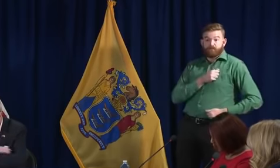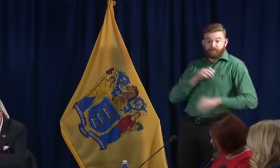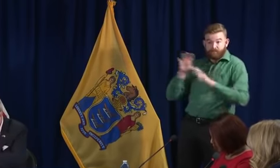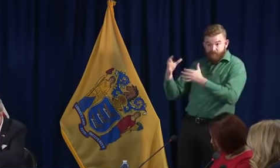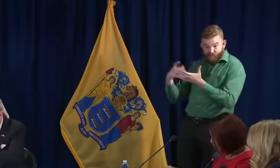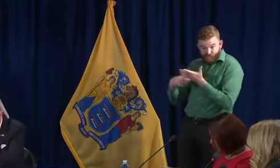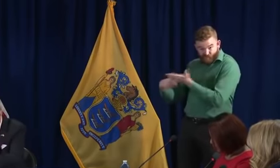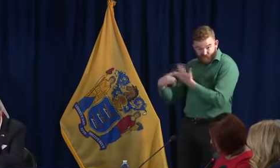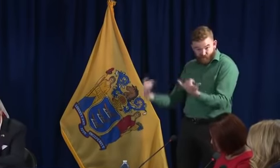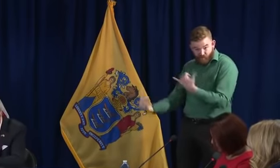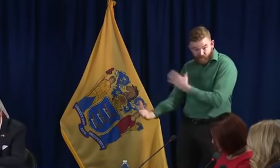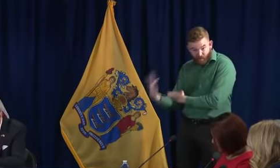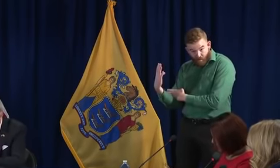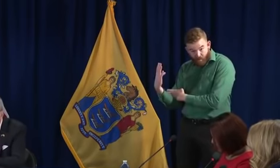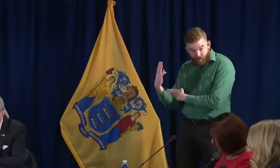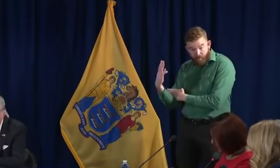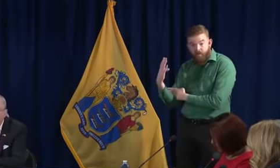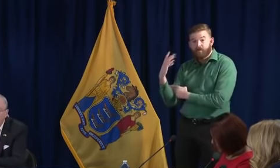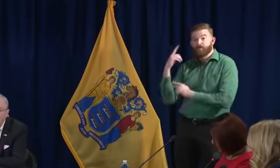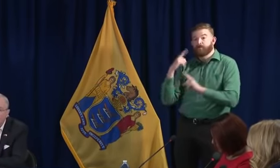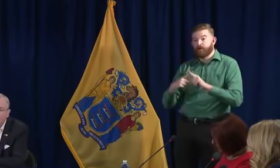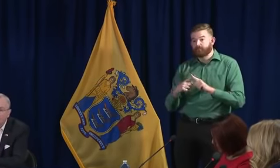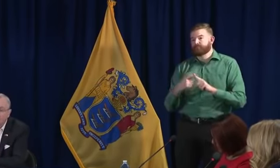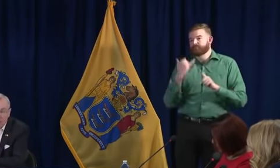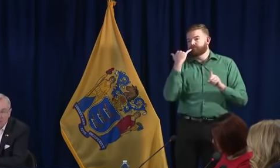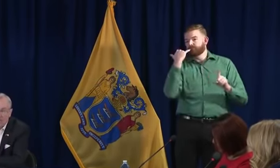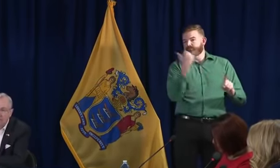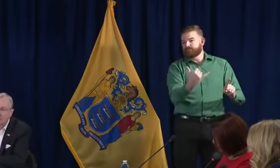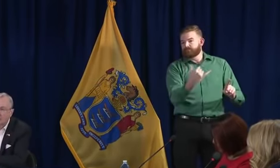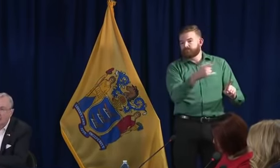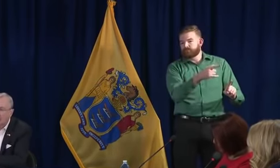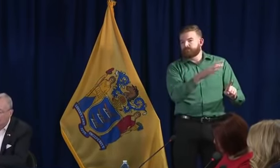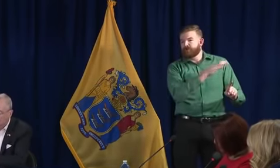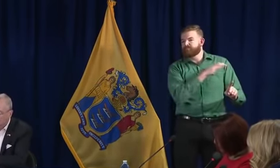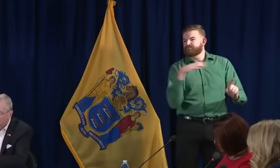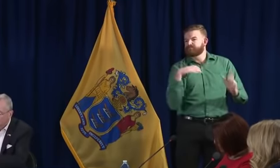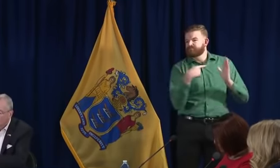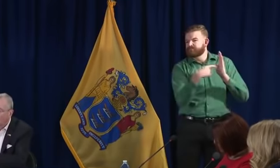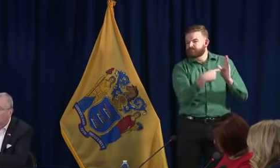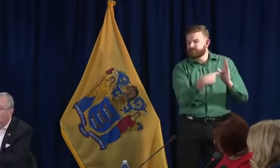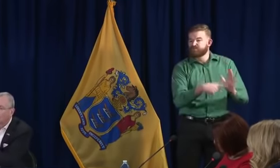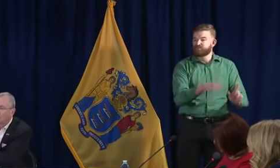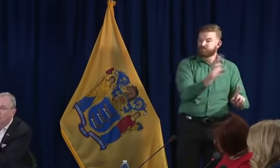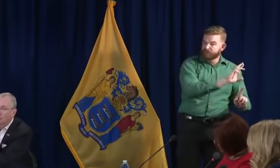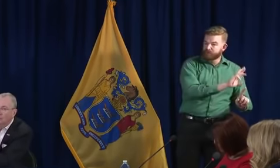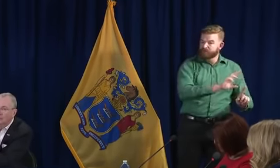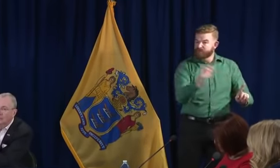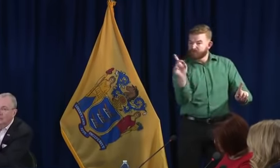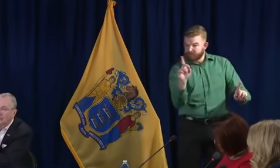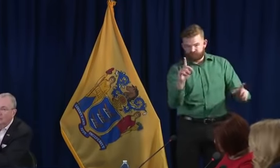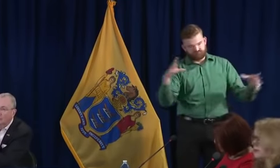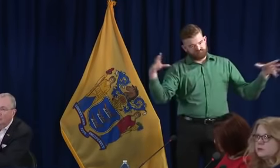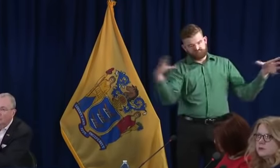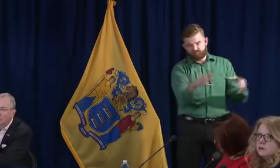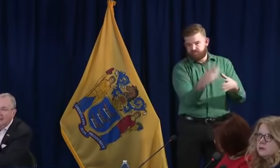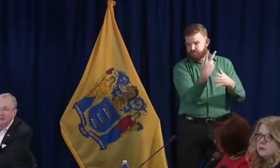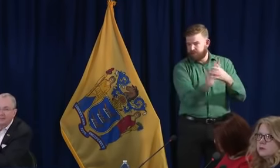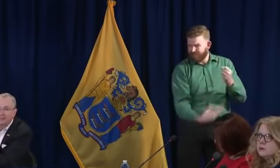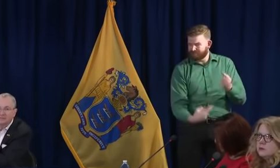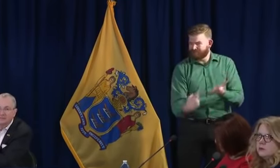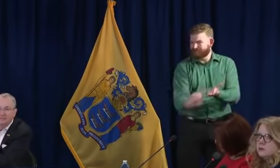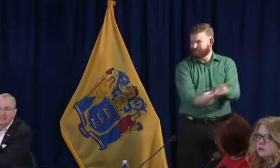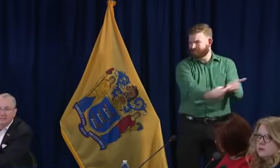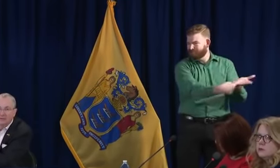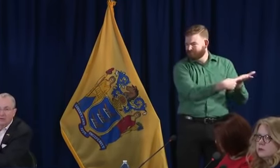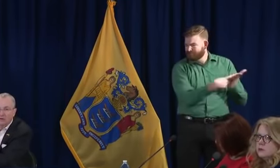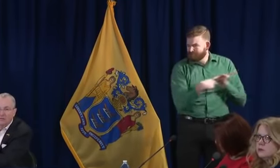with our congressional delegation from both sides of the aisle. We went through what the reality